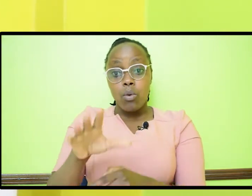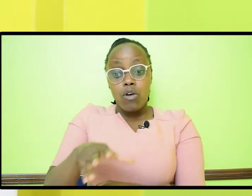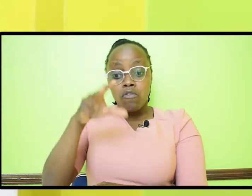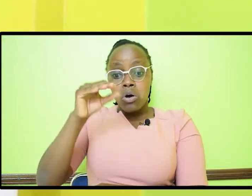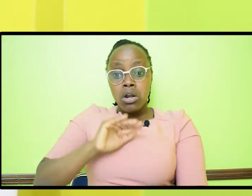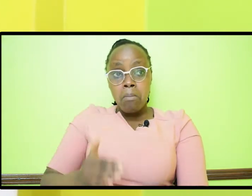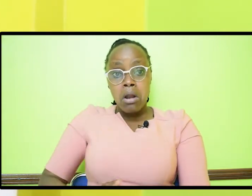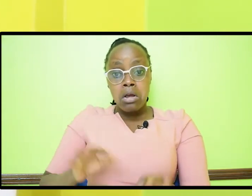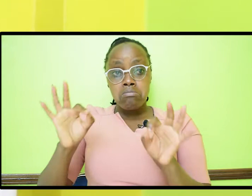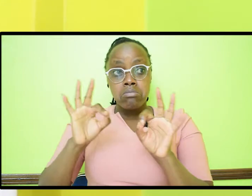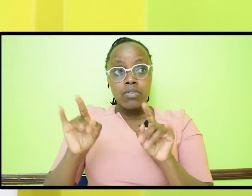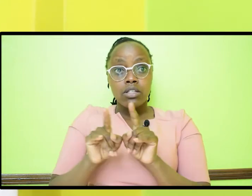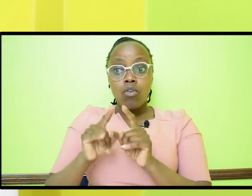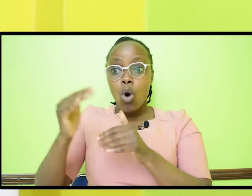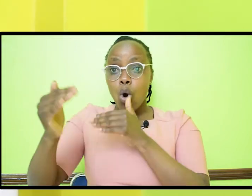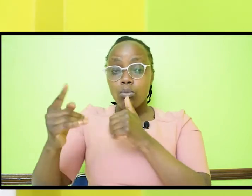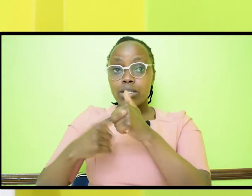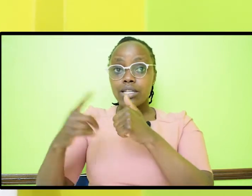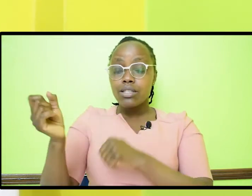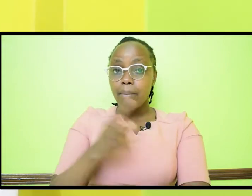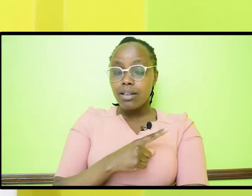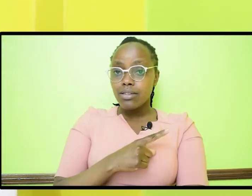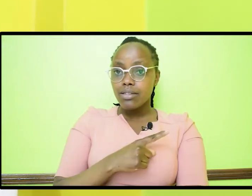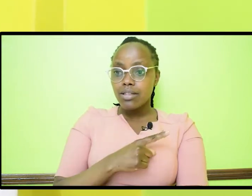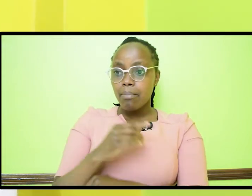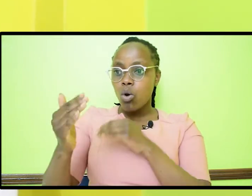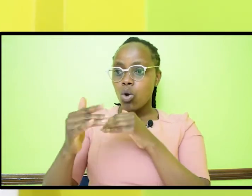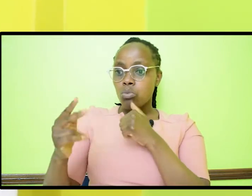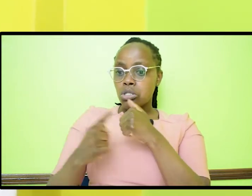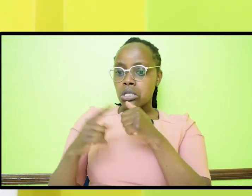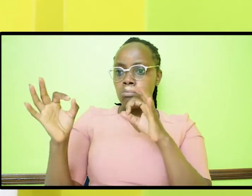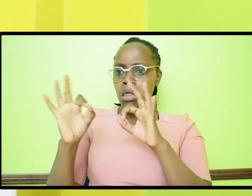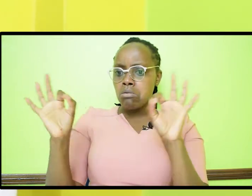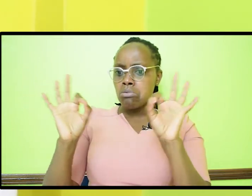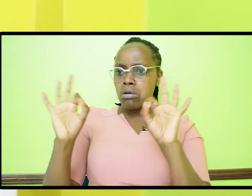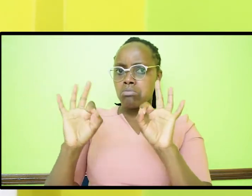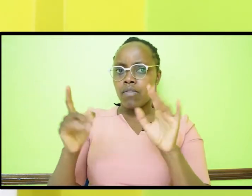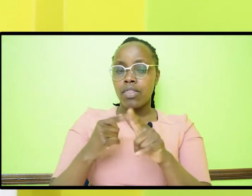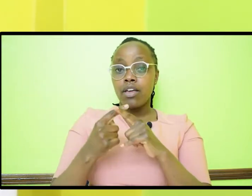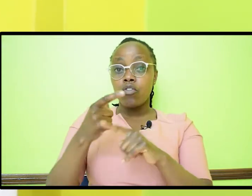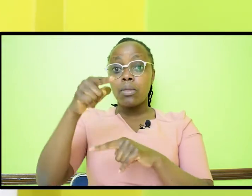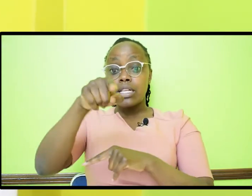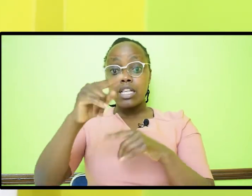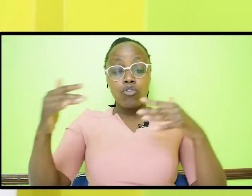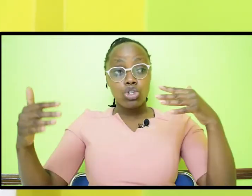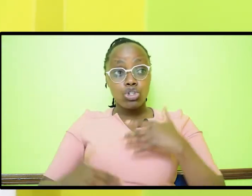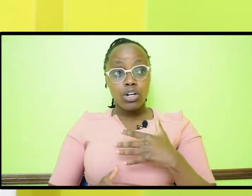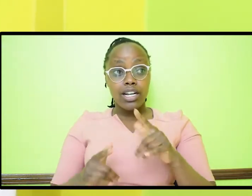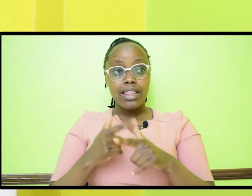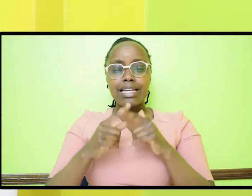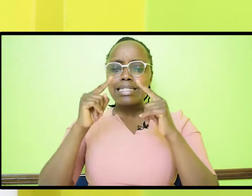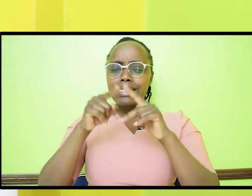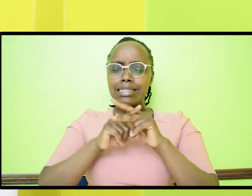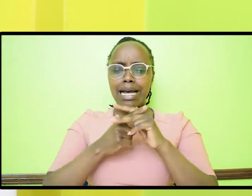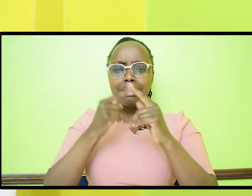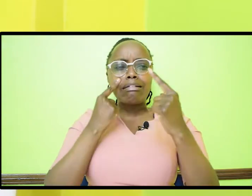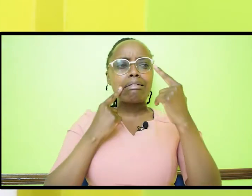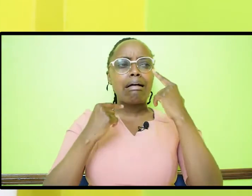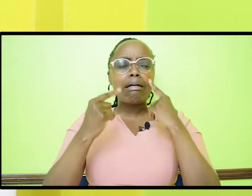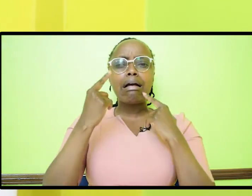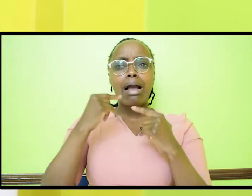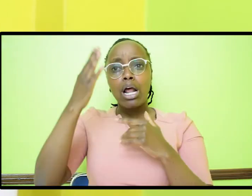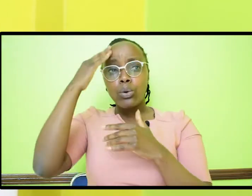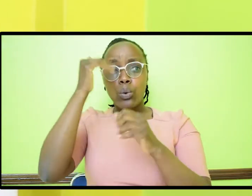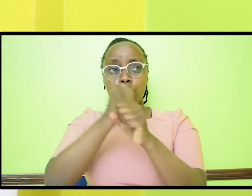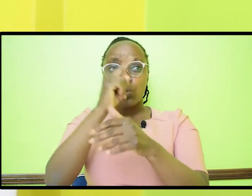confirmed she was pregnant, and apparently it was almost 6 months, and we didn't know. So from then she was shocked. She started